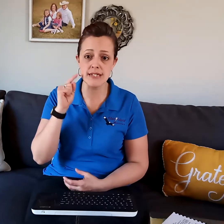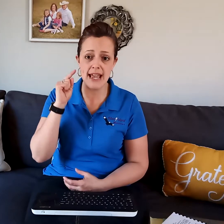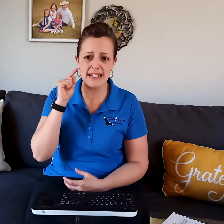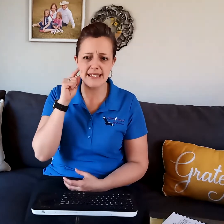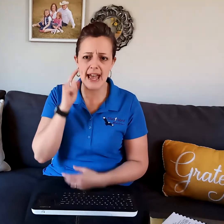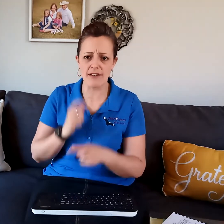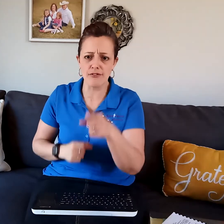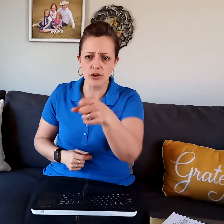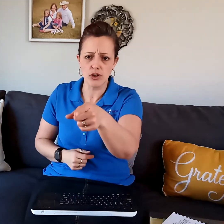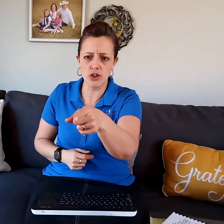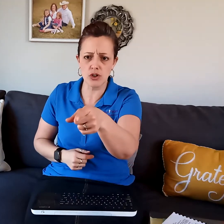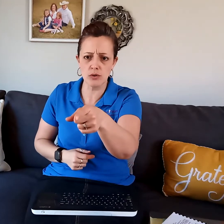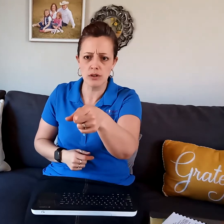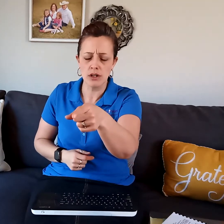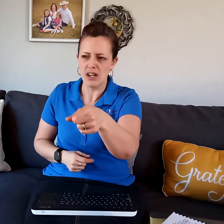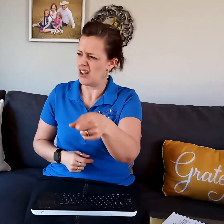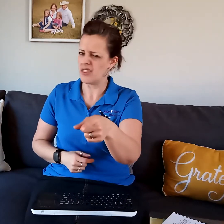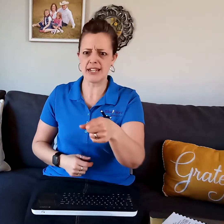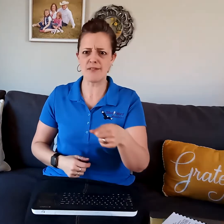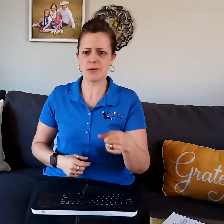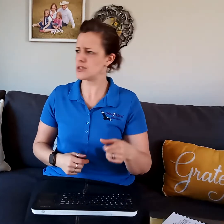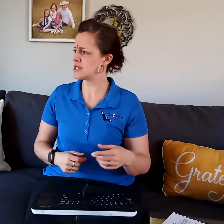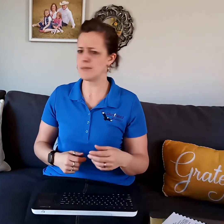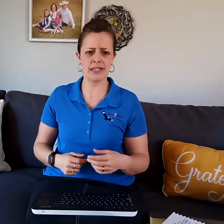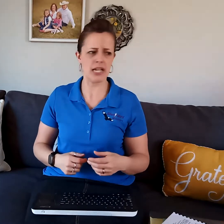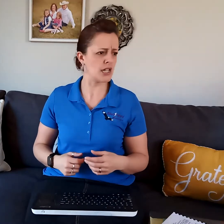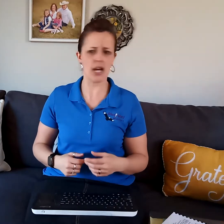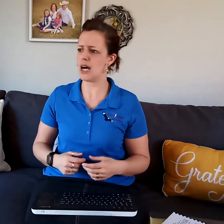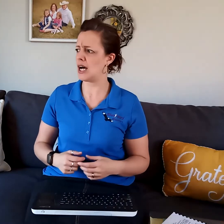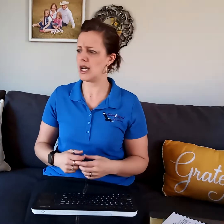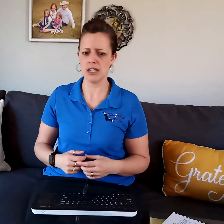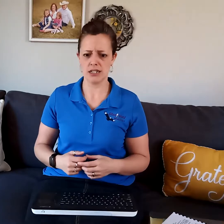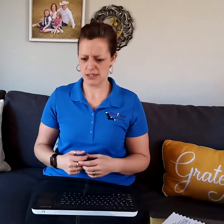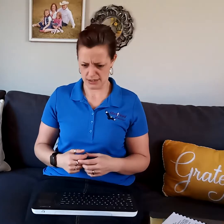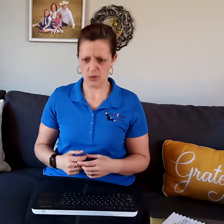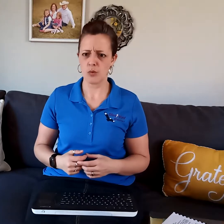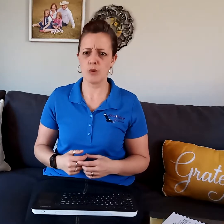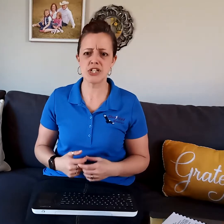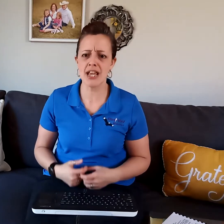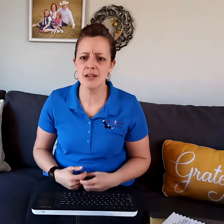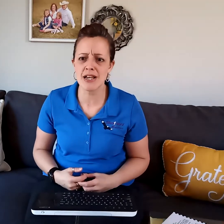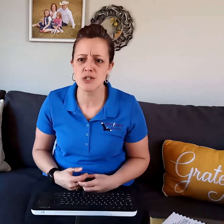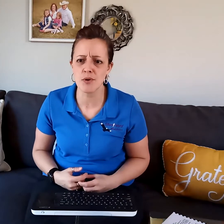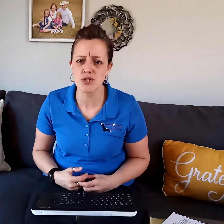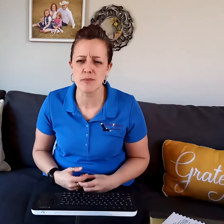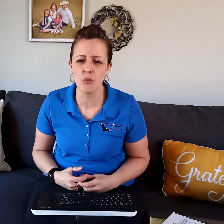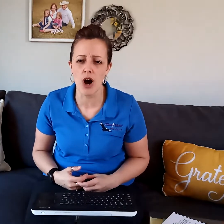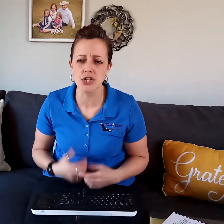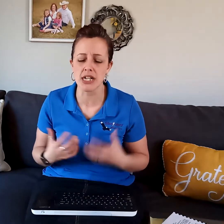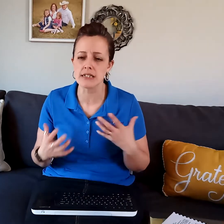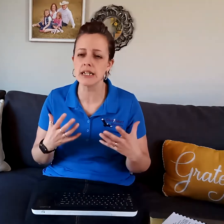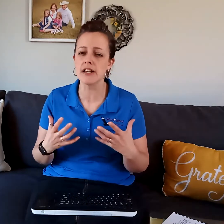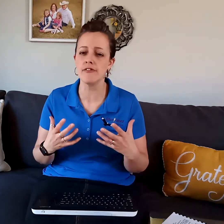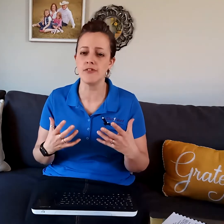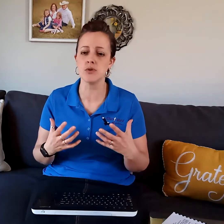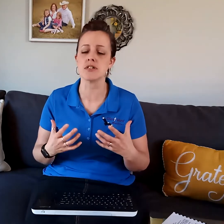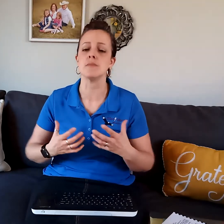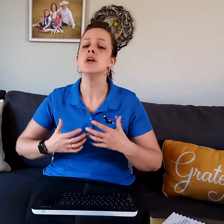say deaf, the deaf person's going to be like, which hand am I supposed to be watching? It's going to confuse them.